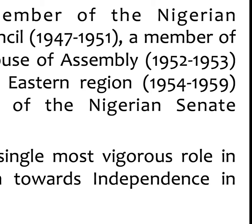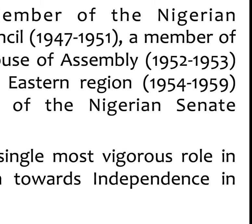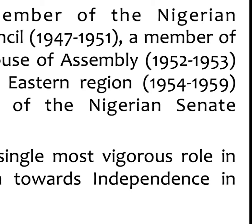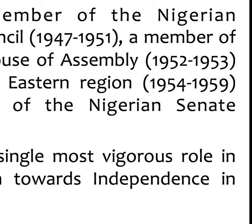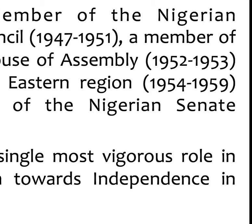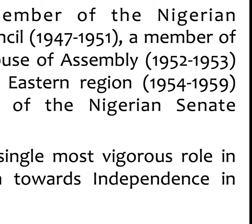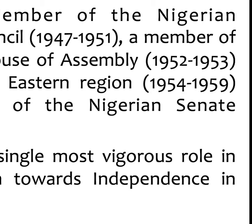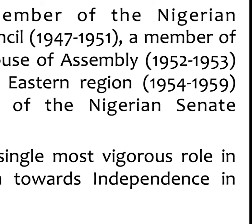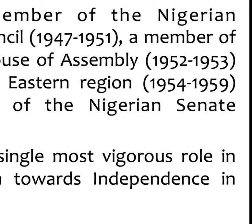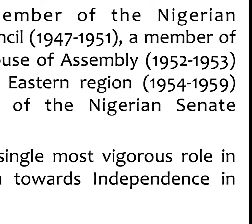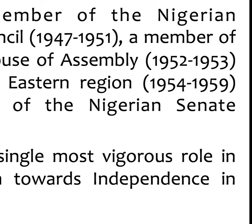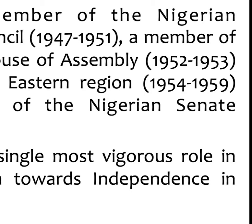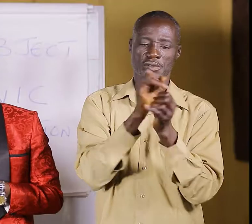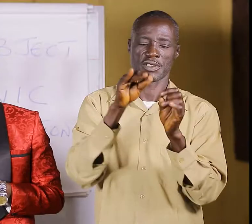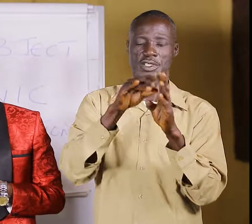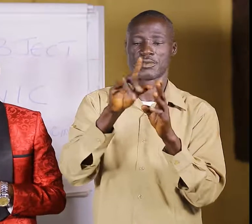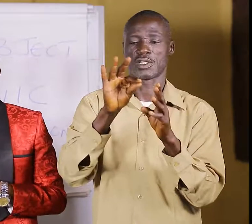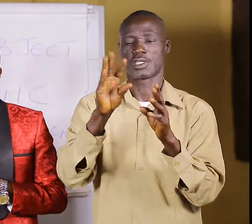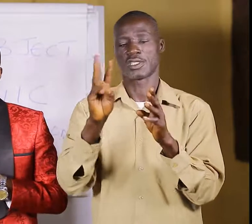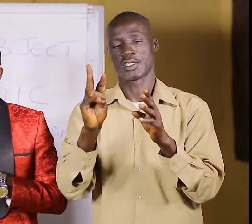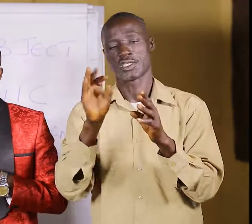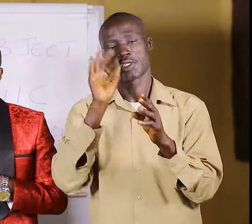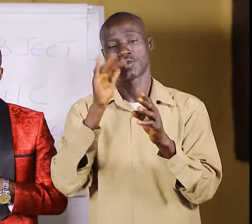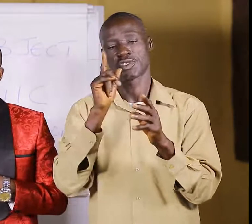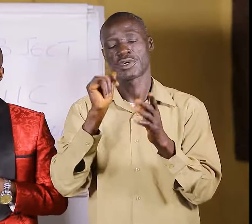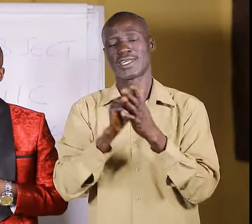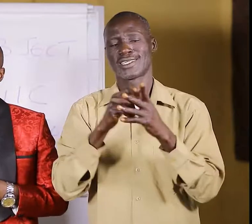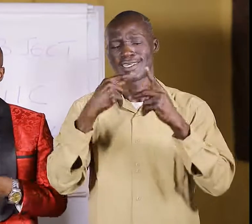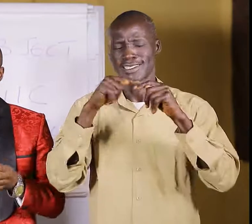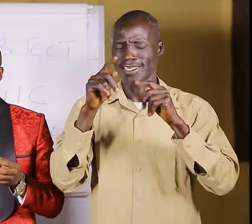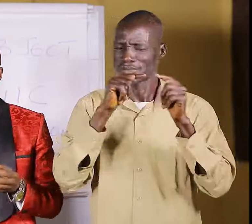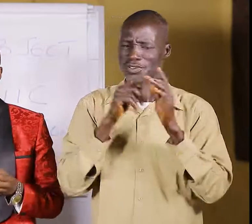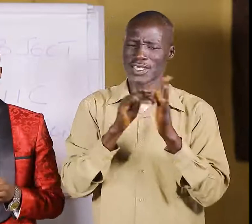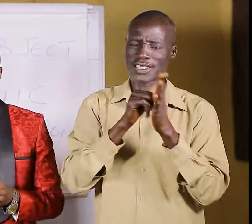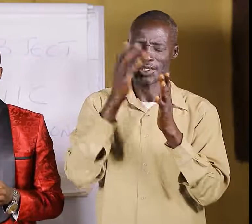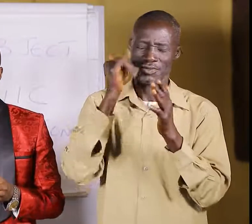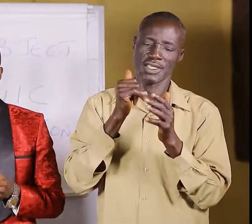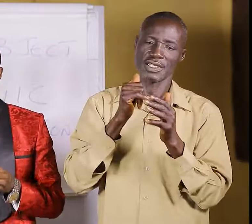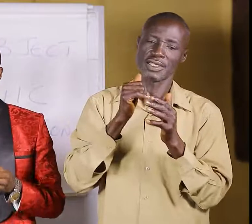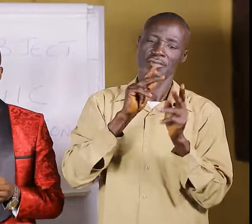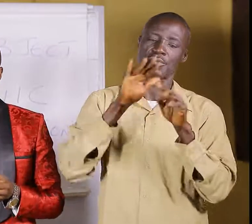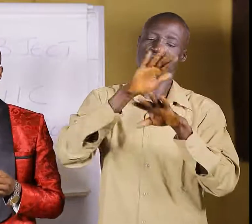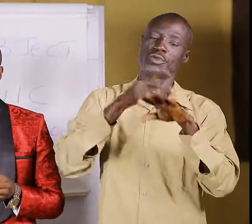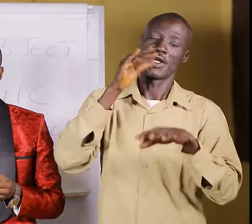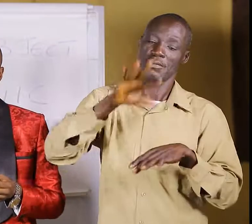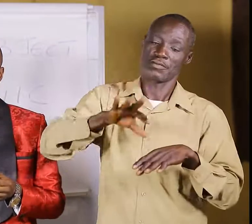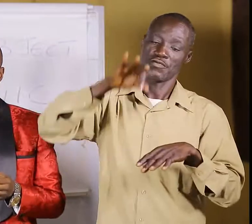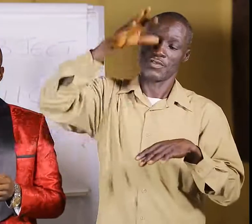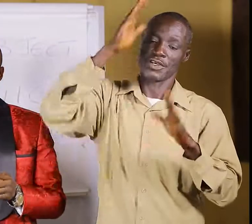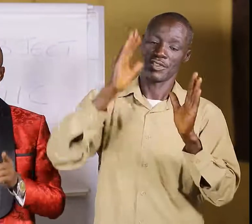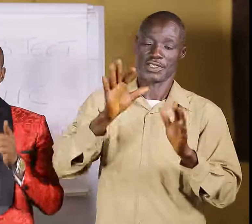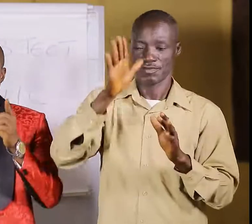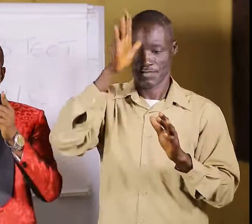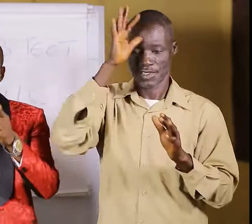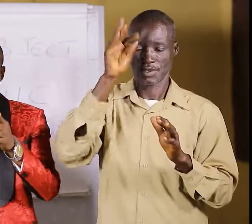towards independence in 1960. Like I said, most people refer to him as the founding father of Nigerian nationalism